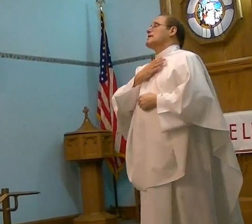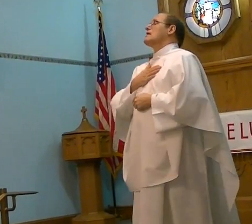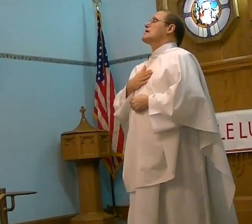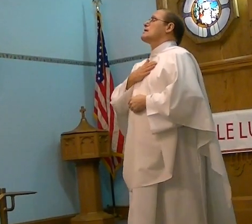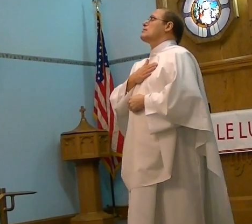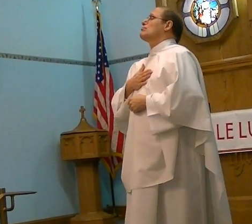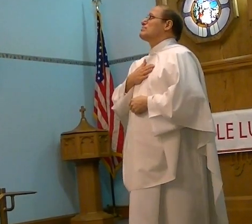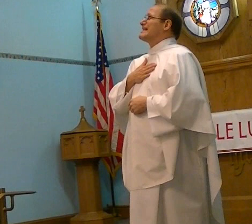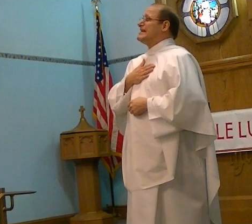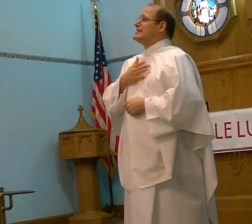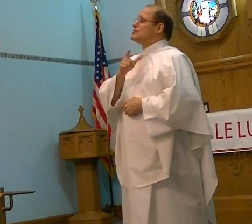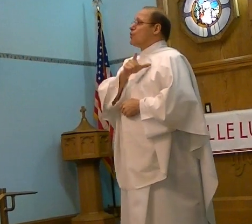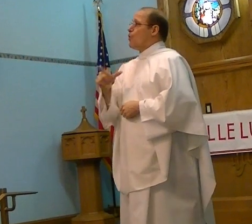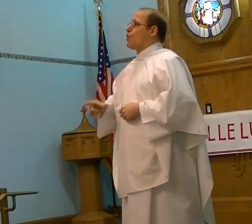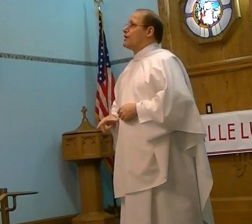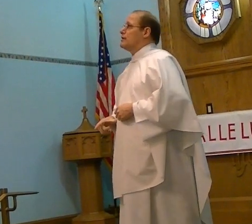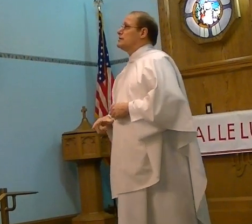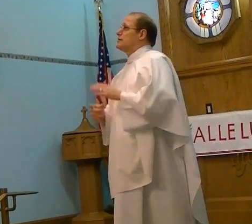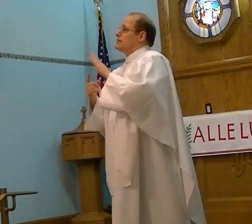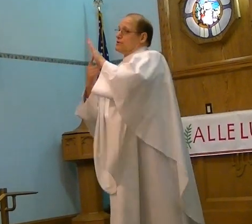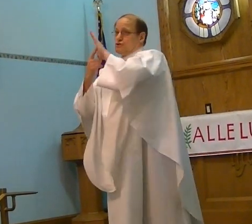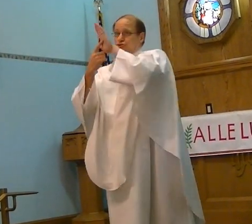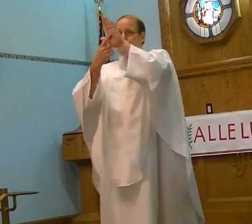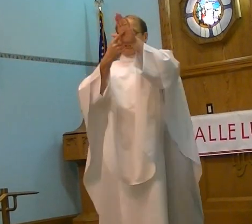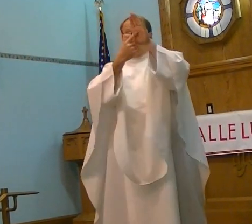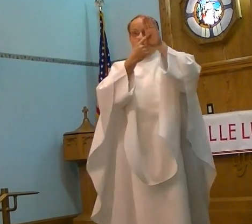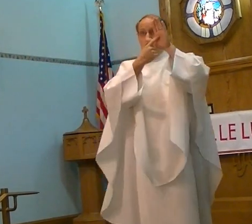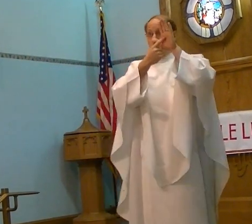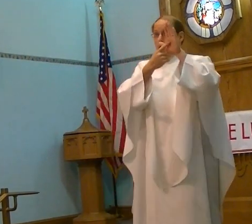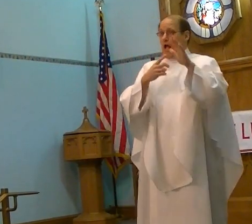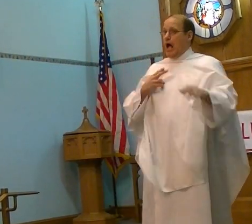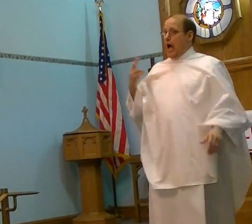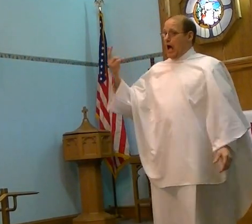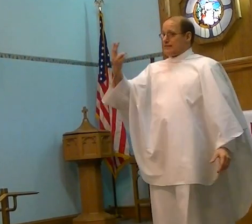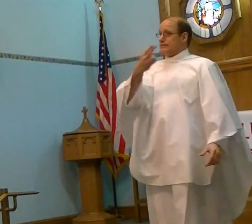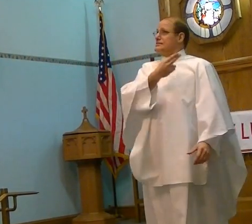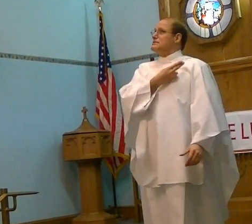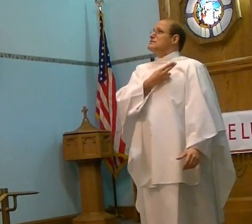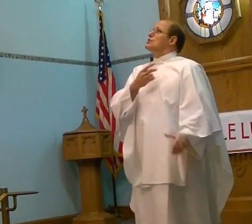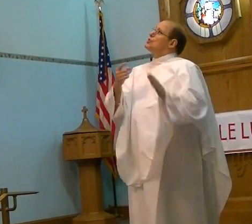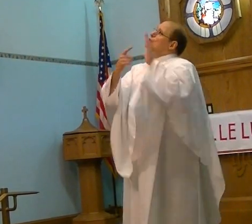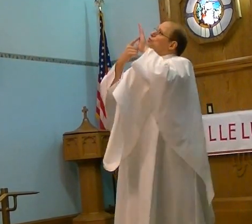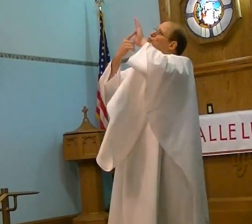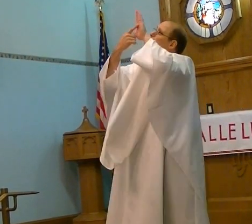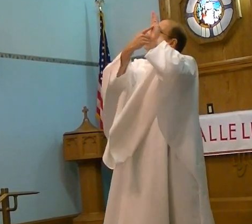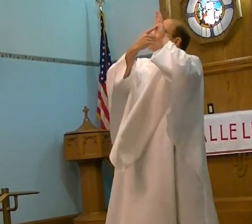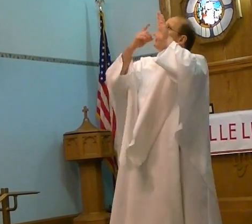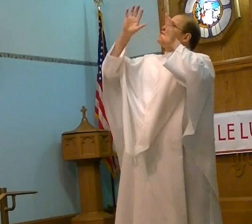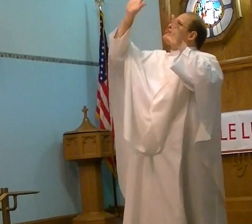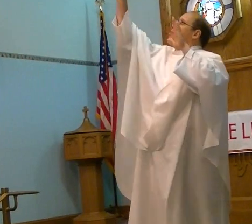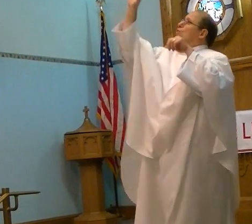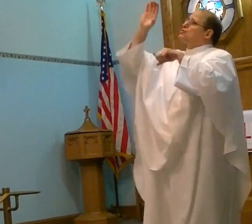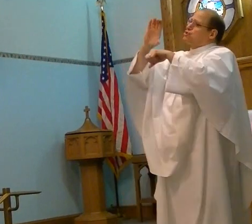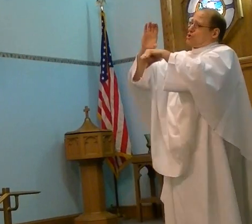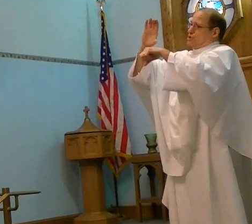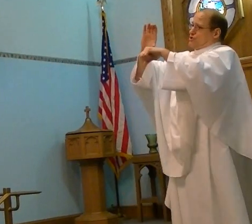God, Lord, show us, show your church,